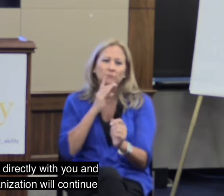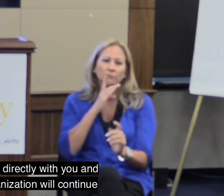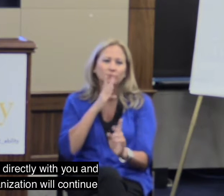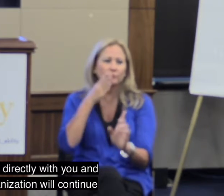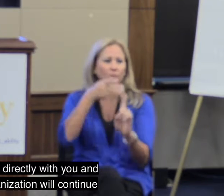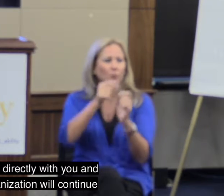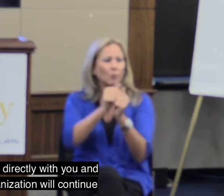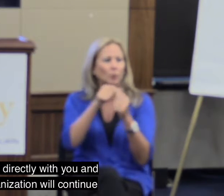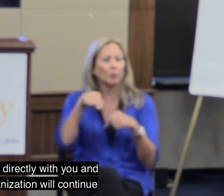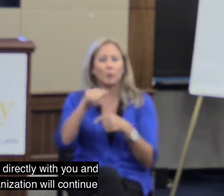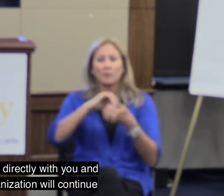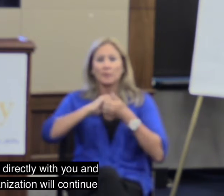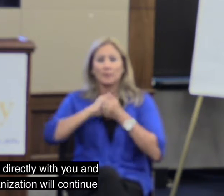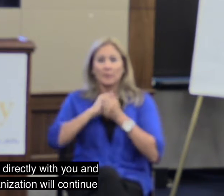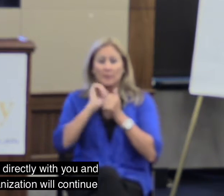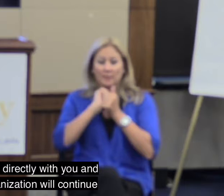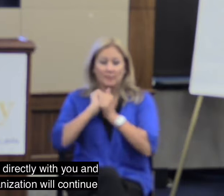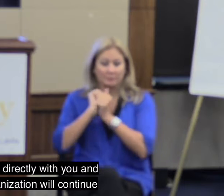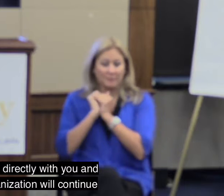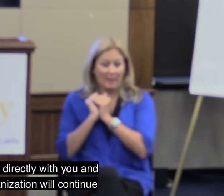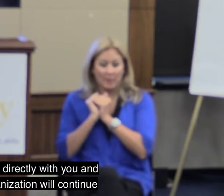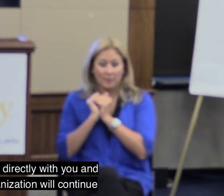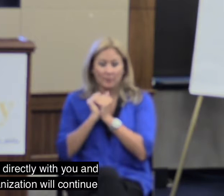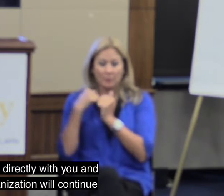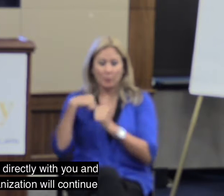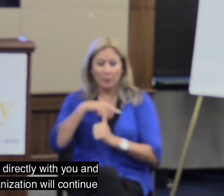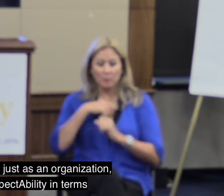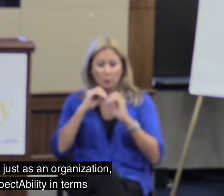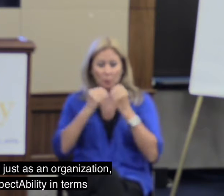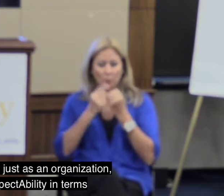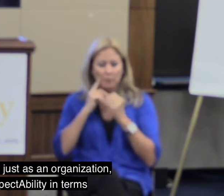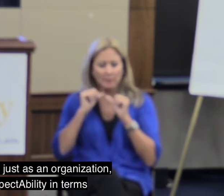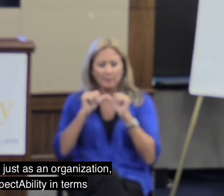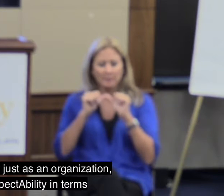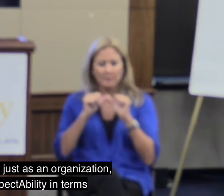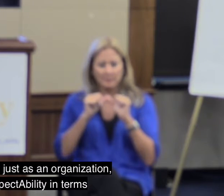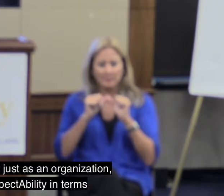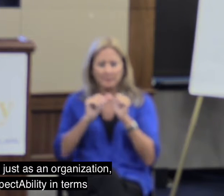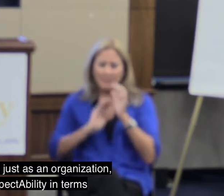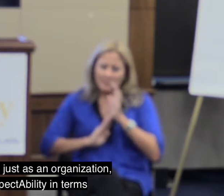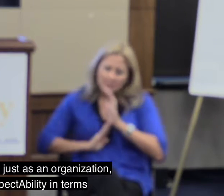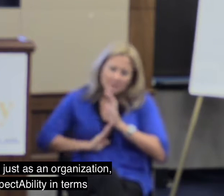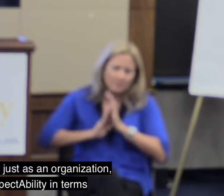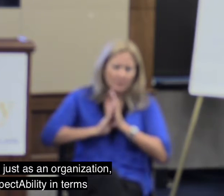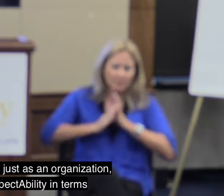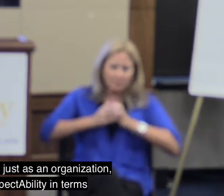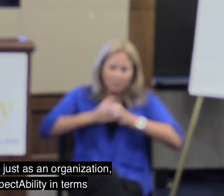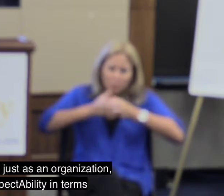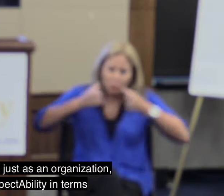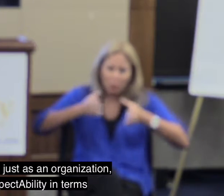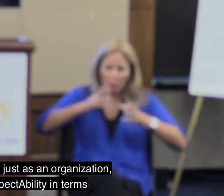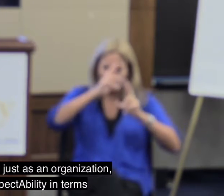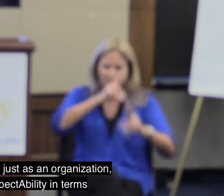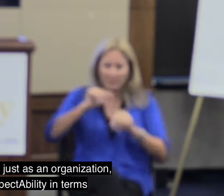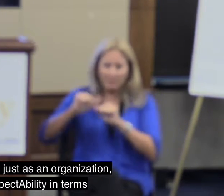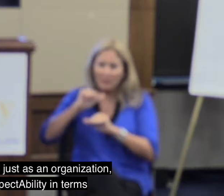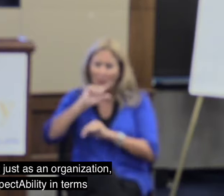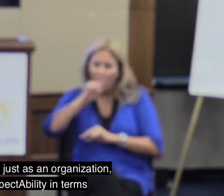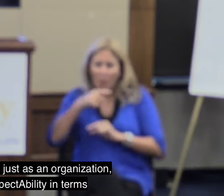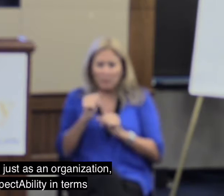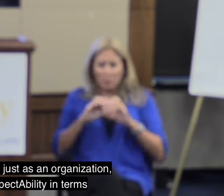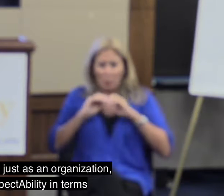and together, we as an organization will continue to build respectability, not just as an organization, but we will